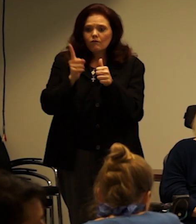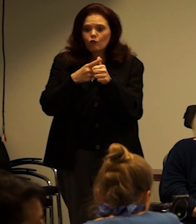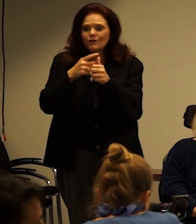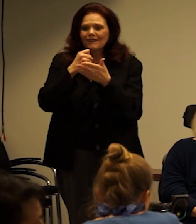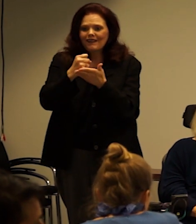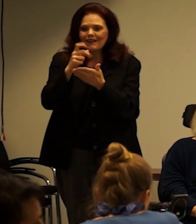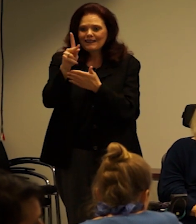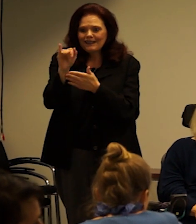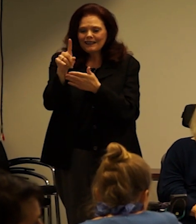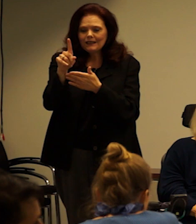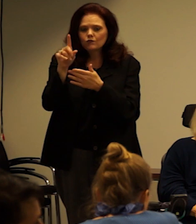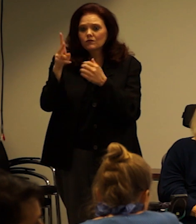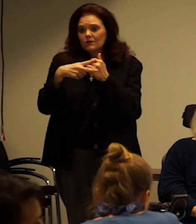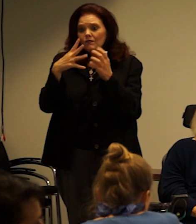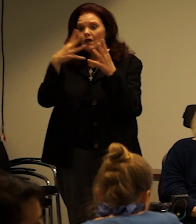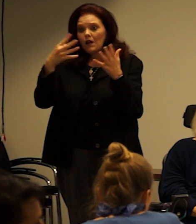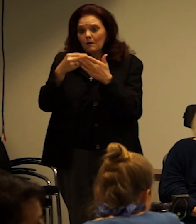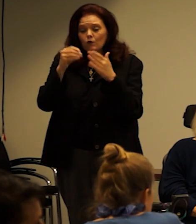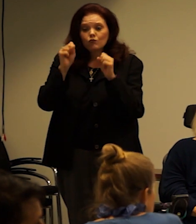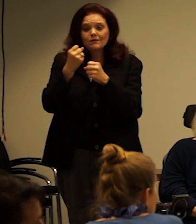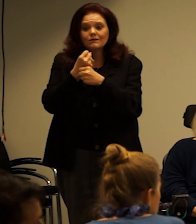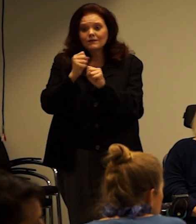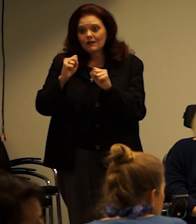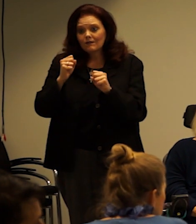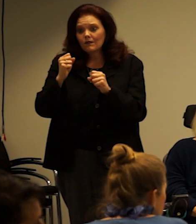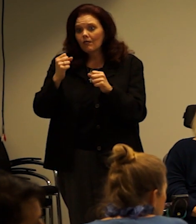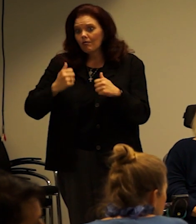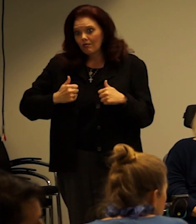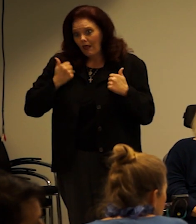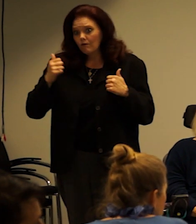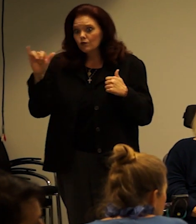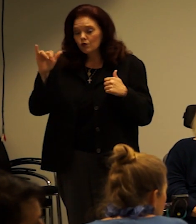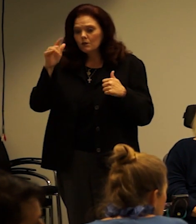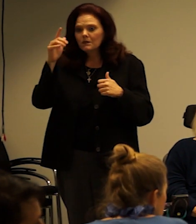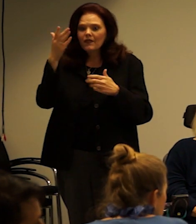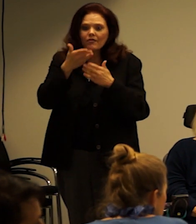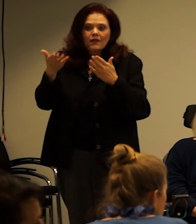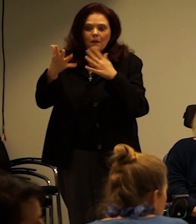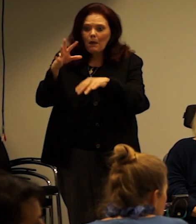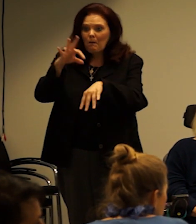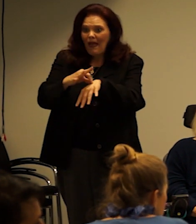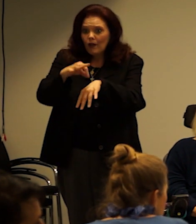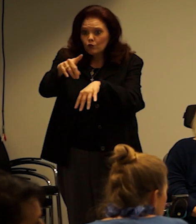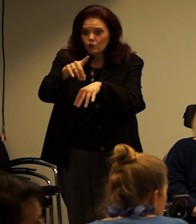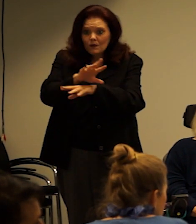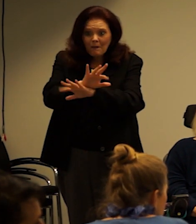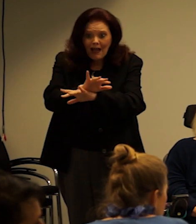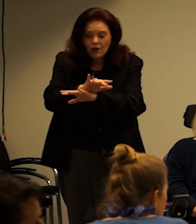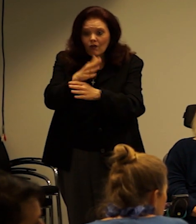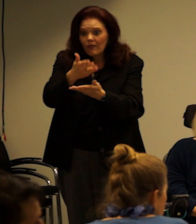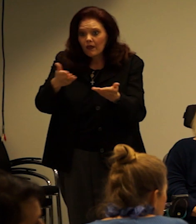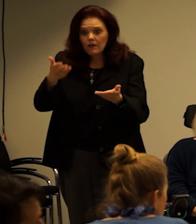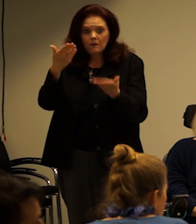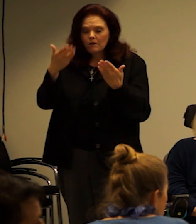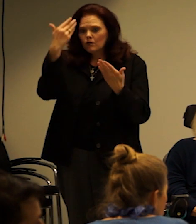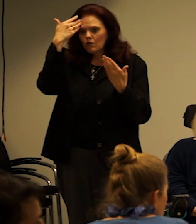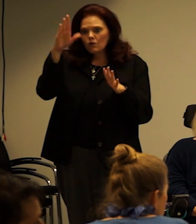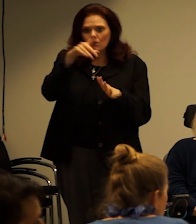you can save your life because things are going to be biting you like spiders that you may not know that you're allergic